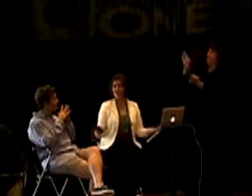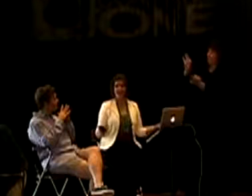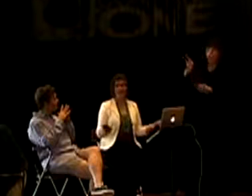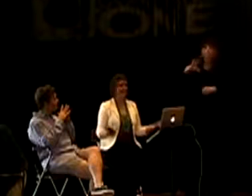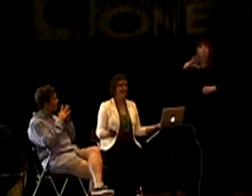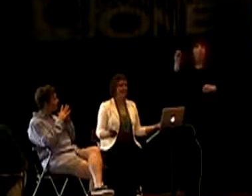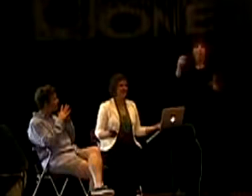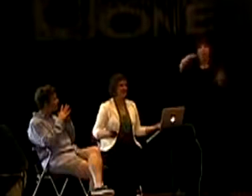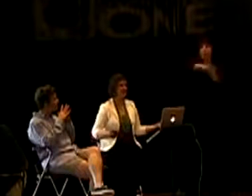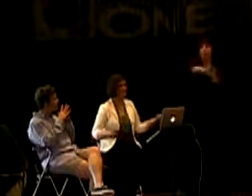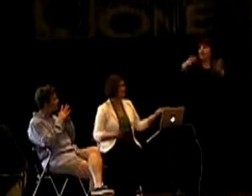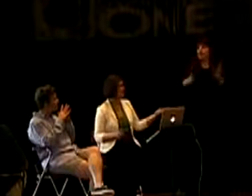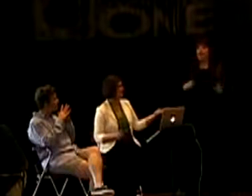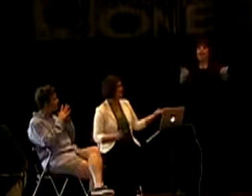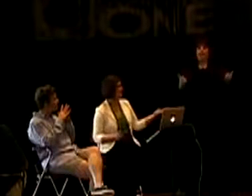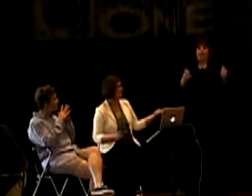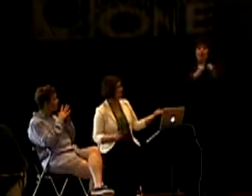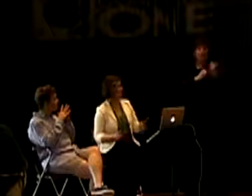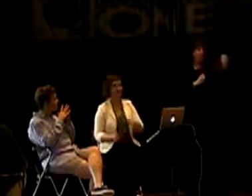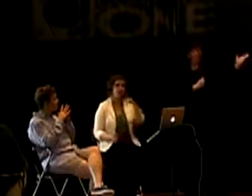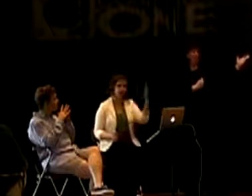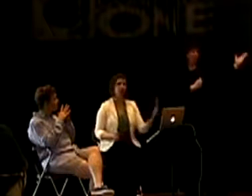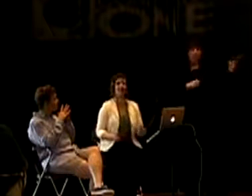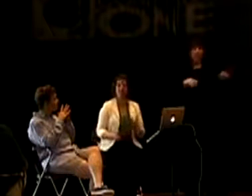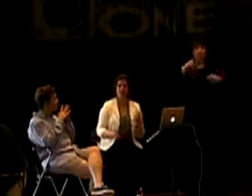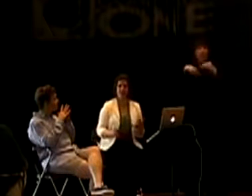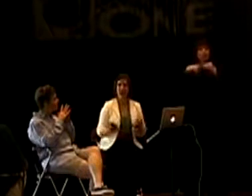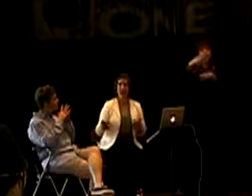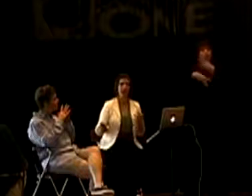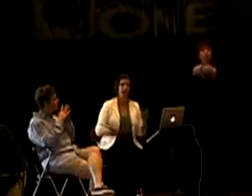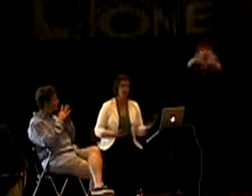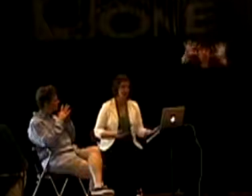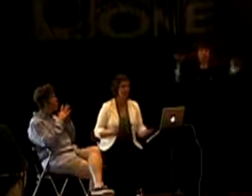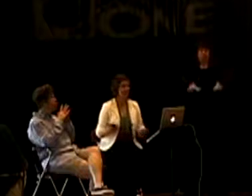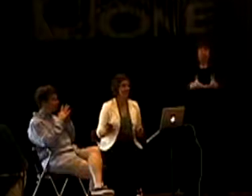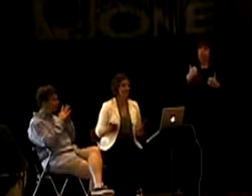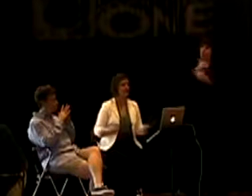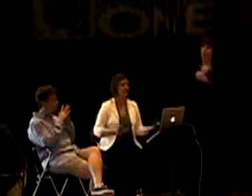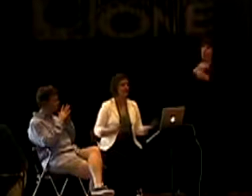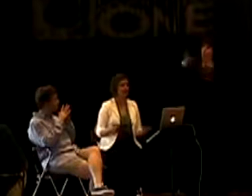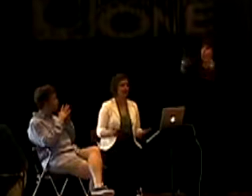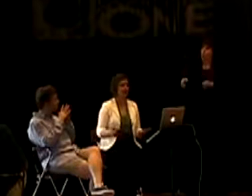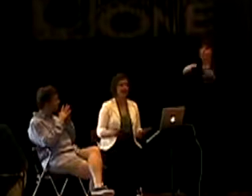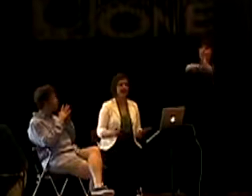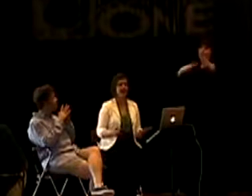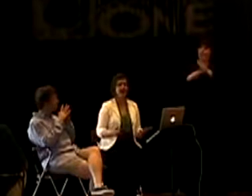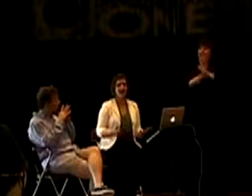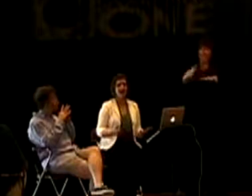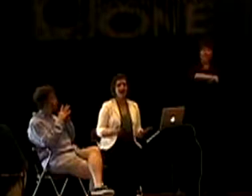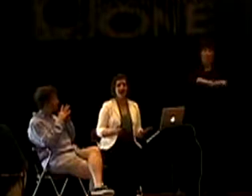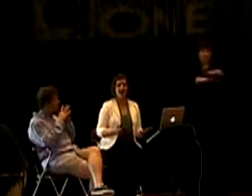co-participant in this event today with Aditi about the world of this play and about what it means to intersect with this play is